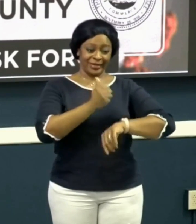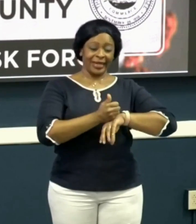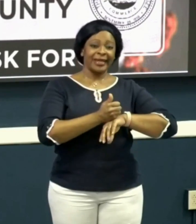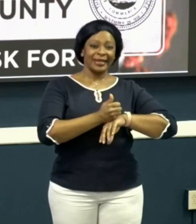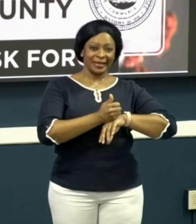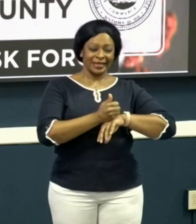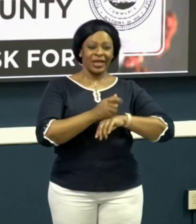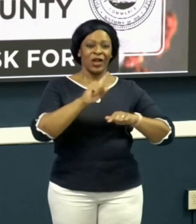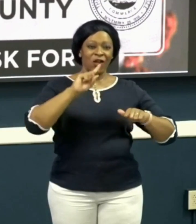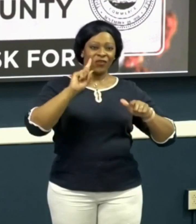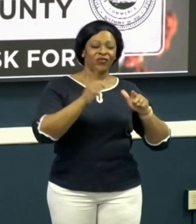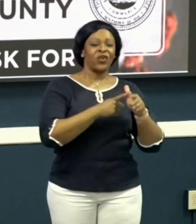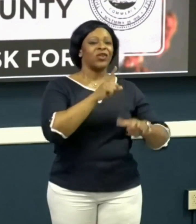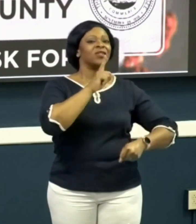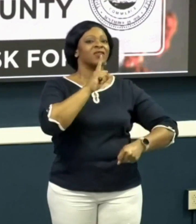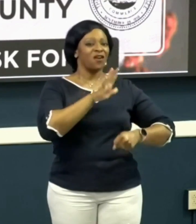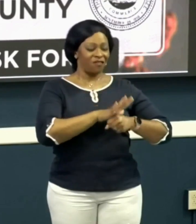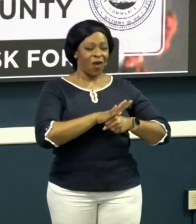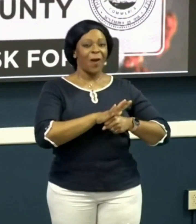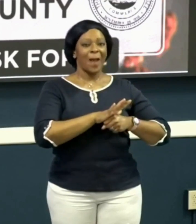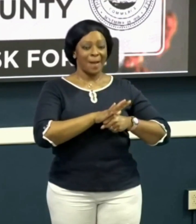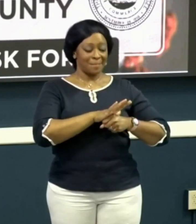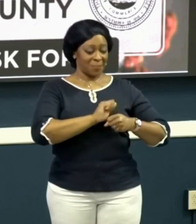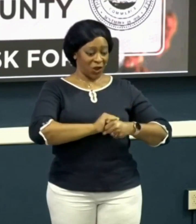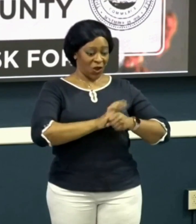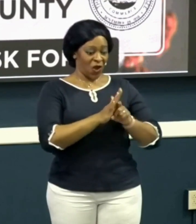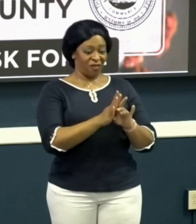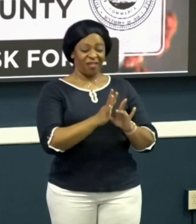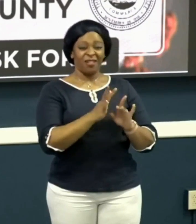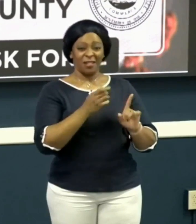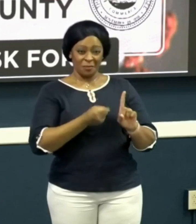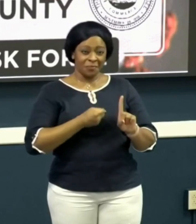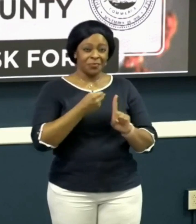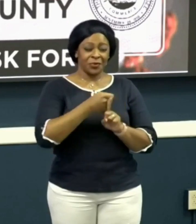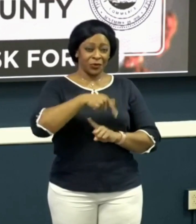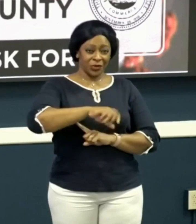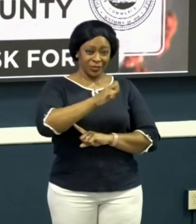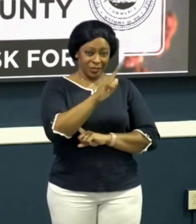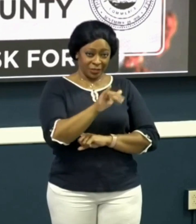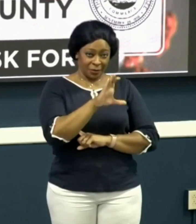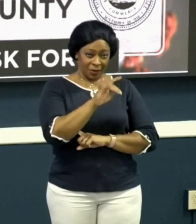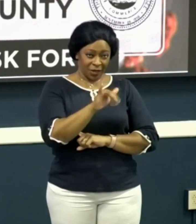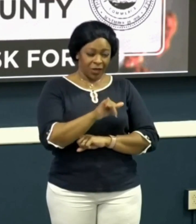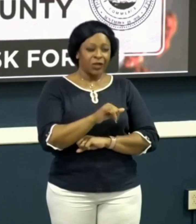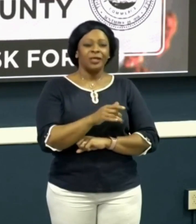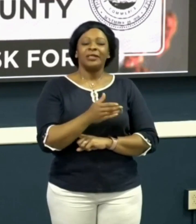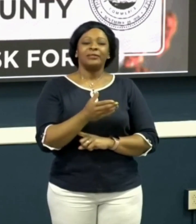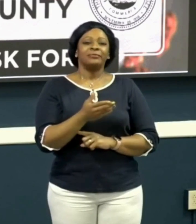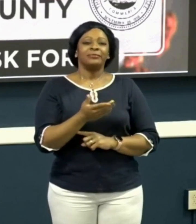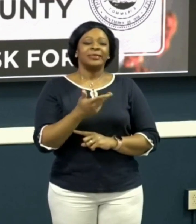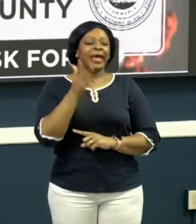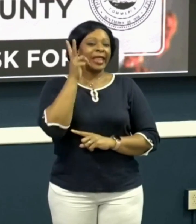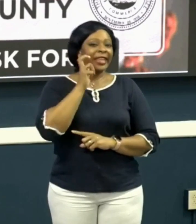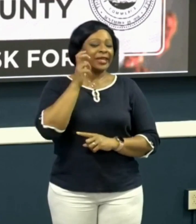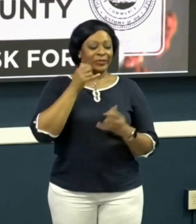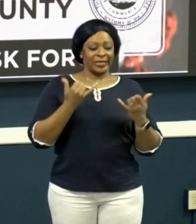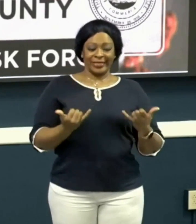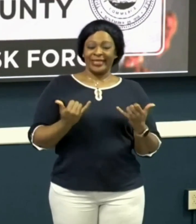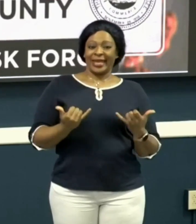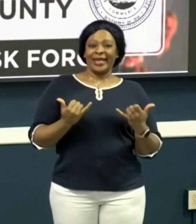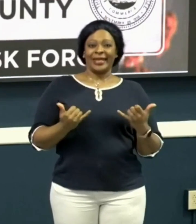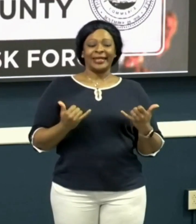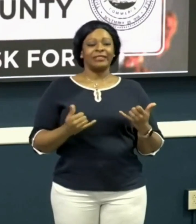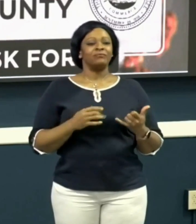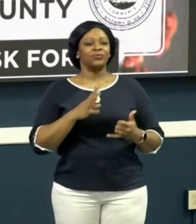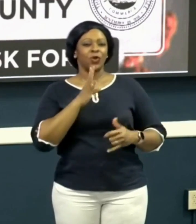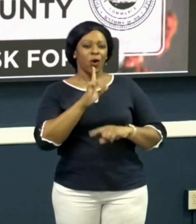we had our first confirmed COVID case here in Shelby County. you know, even just listening today, you know,